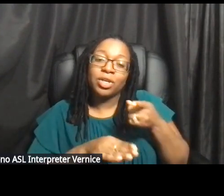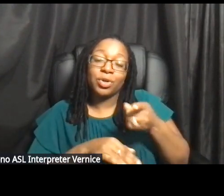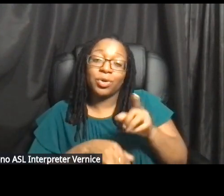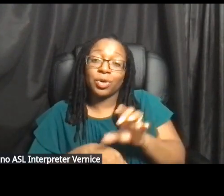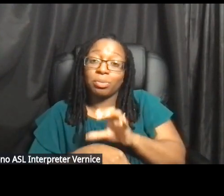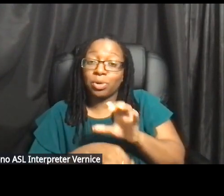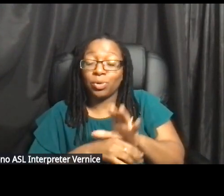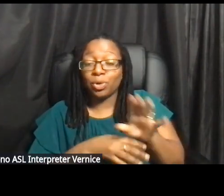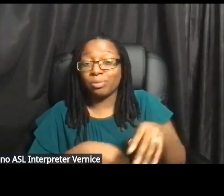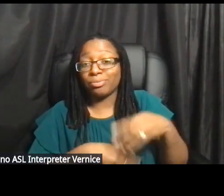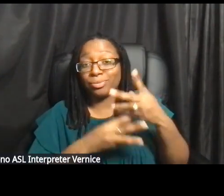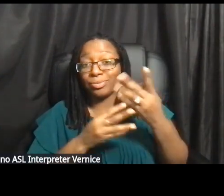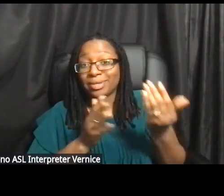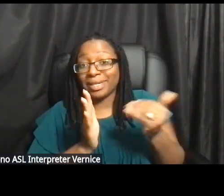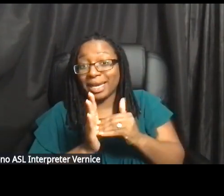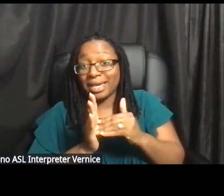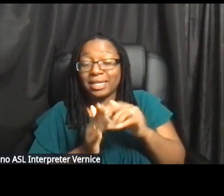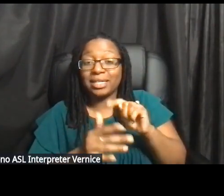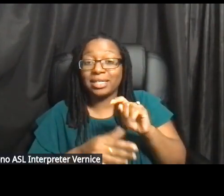Tails is gone.